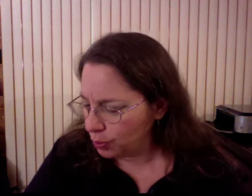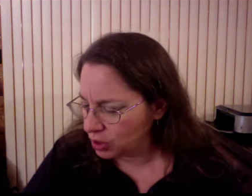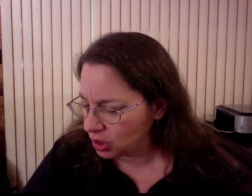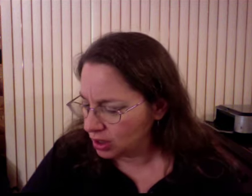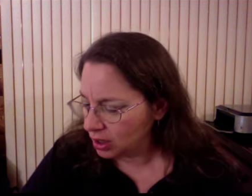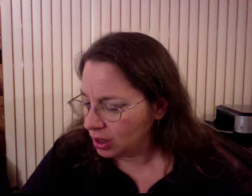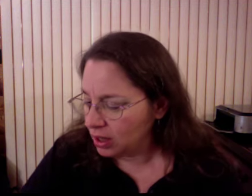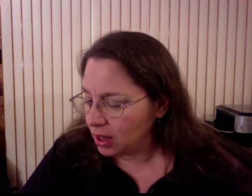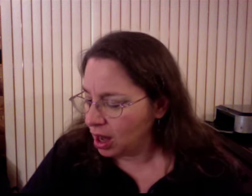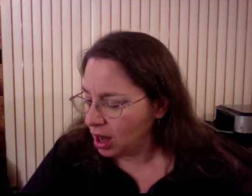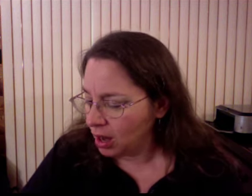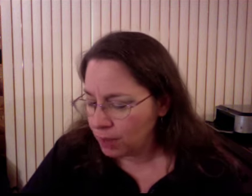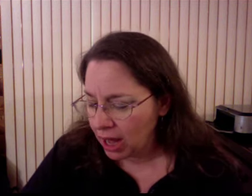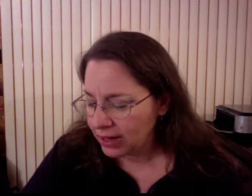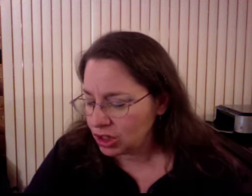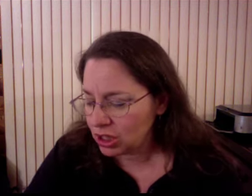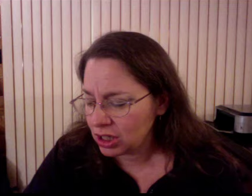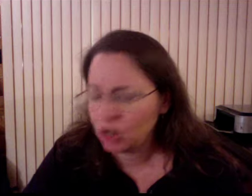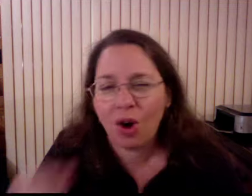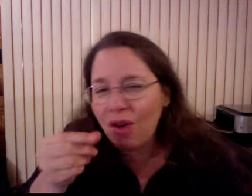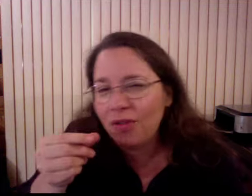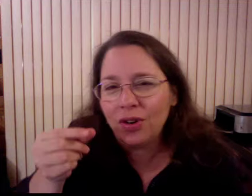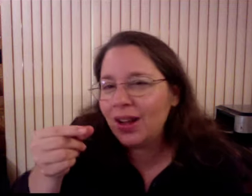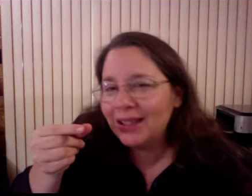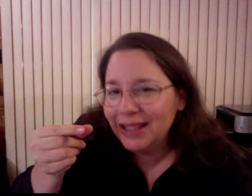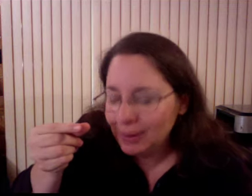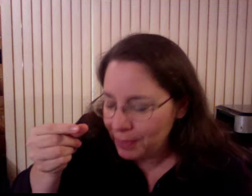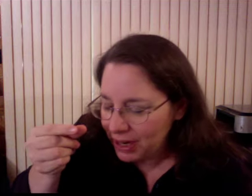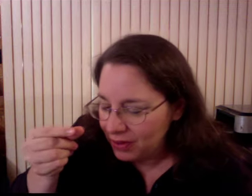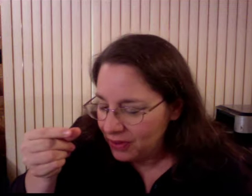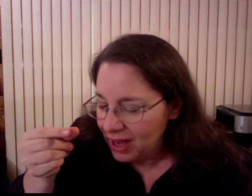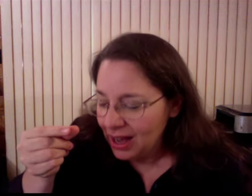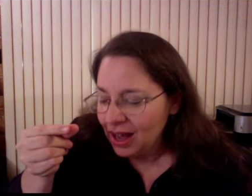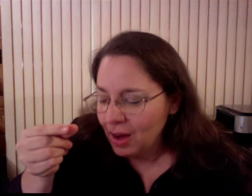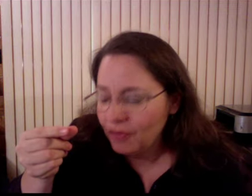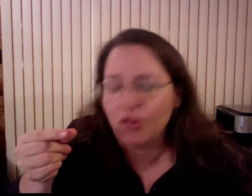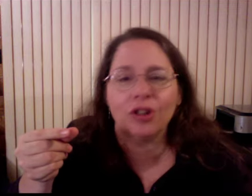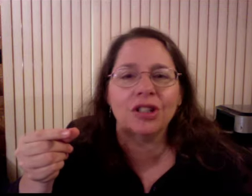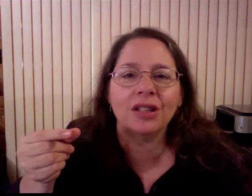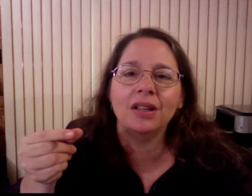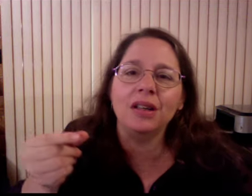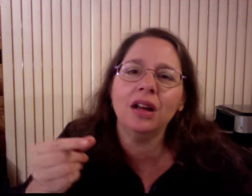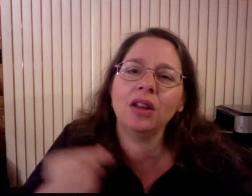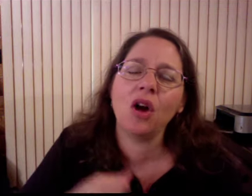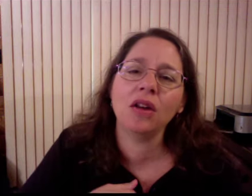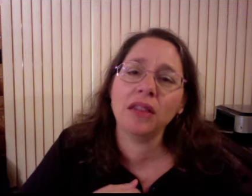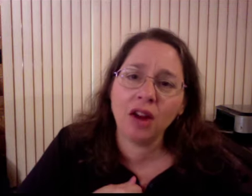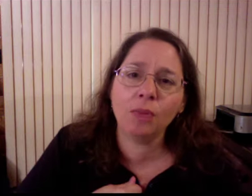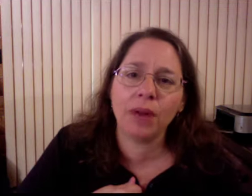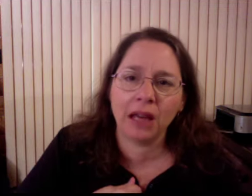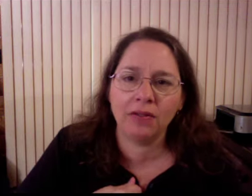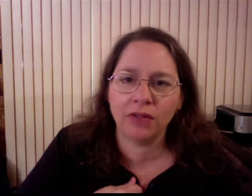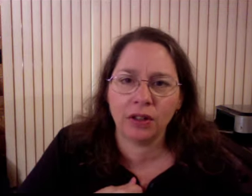person, but just to offer a little bit of comfort along their pain-filled